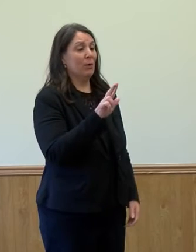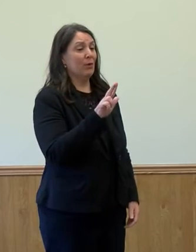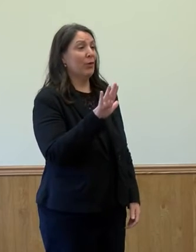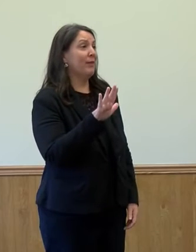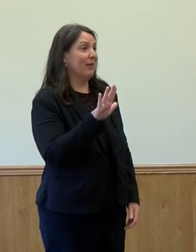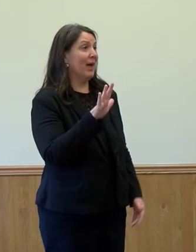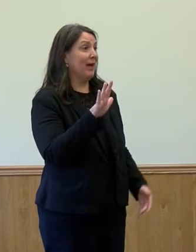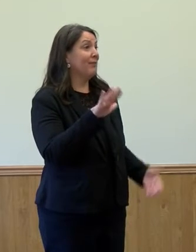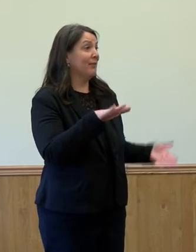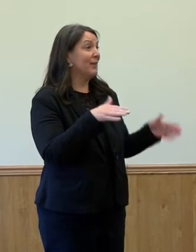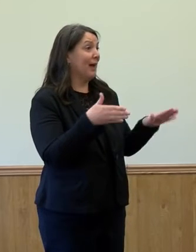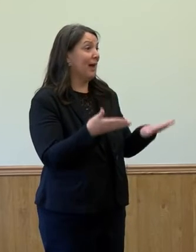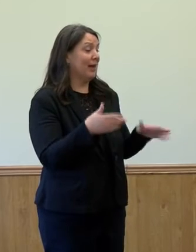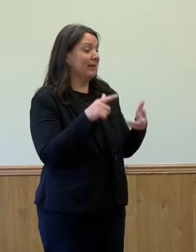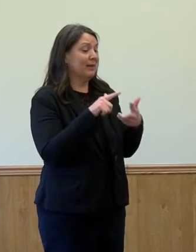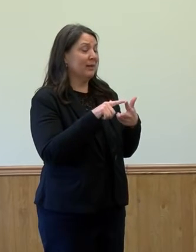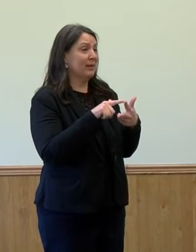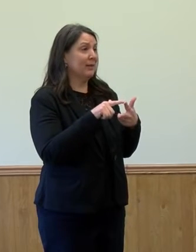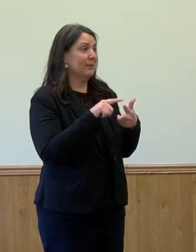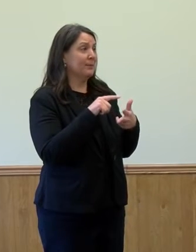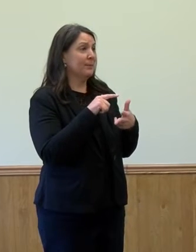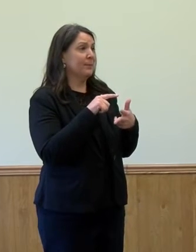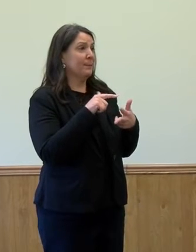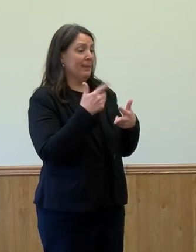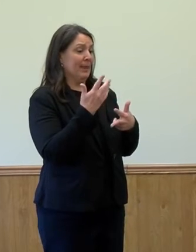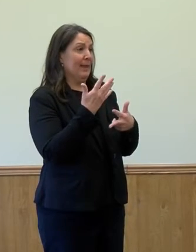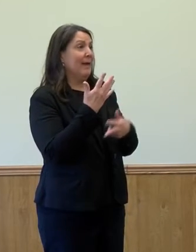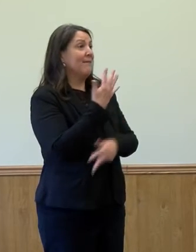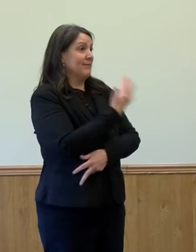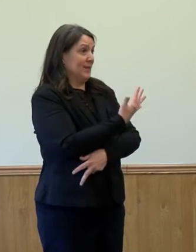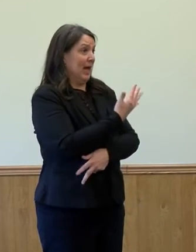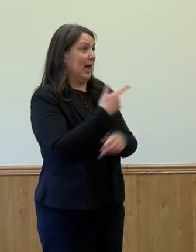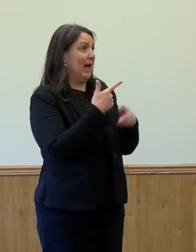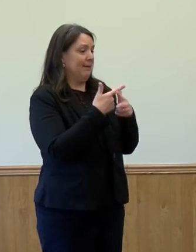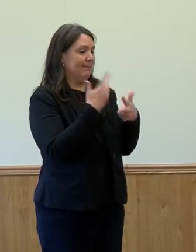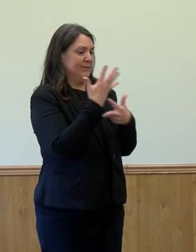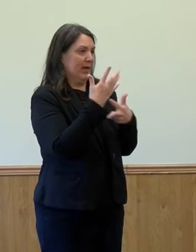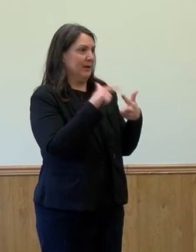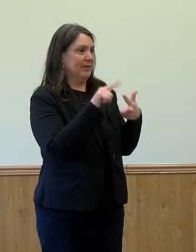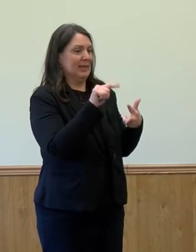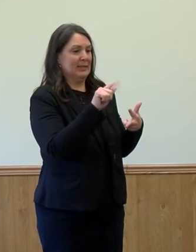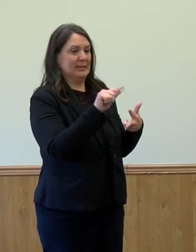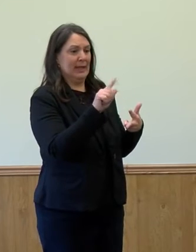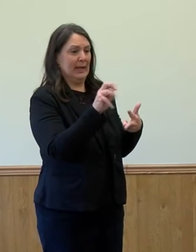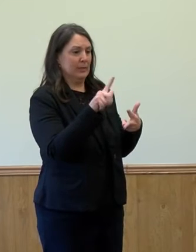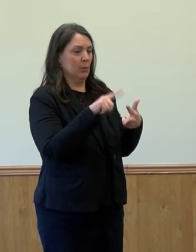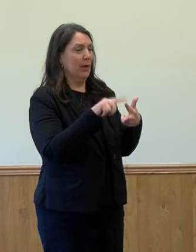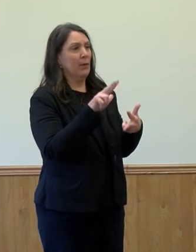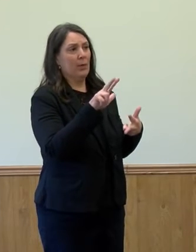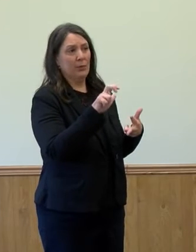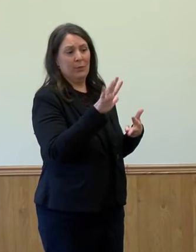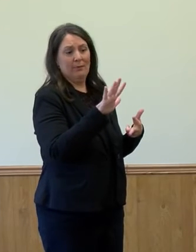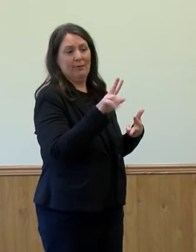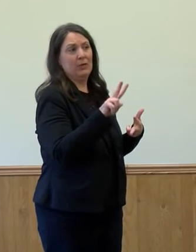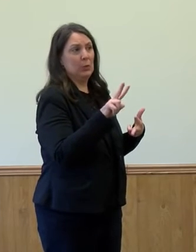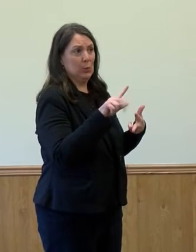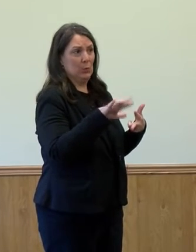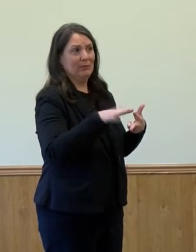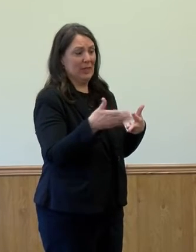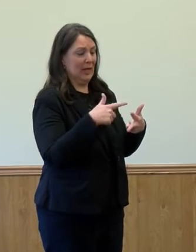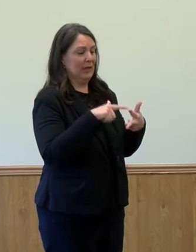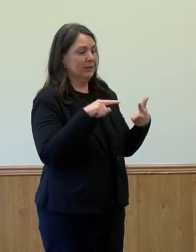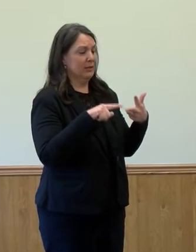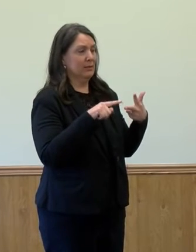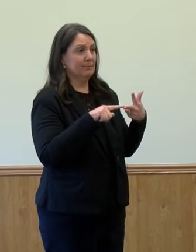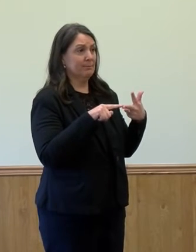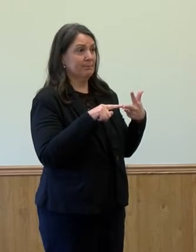435. 5 were Tazewell County residents, bringing their total to 352. And there